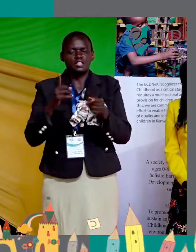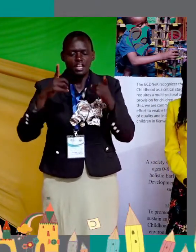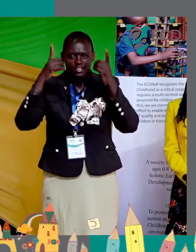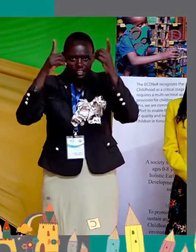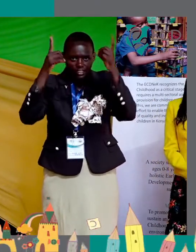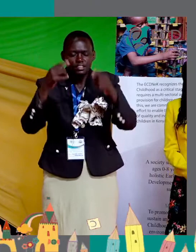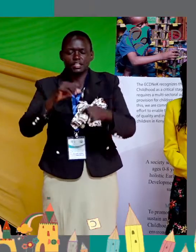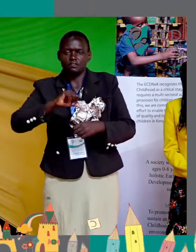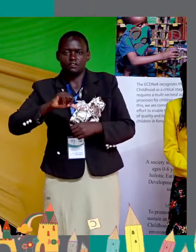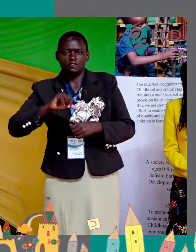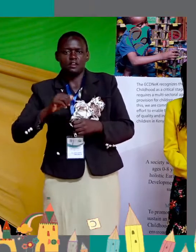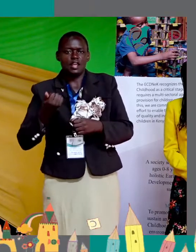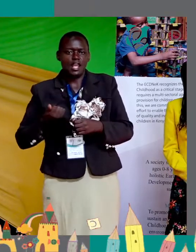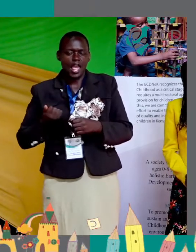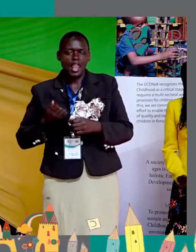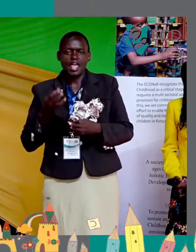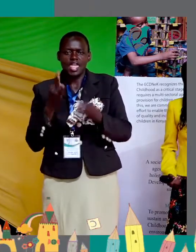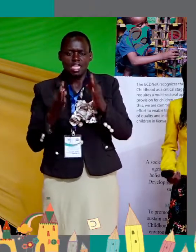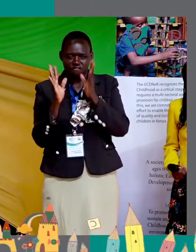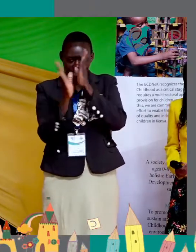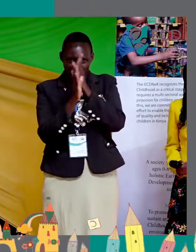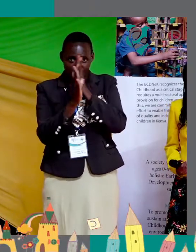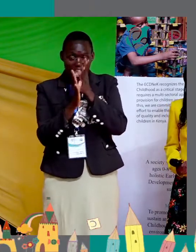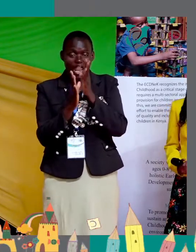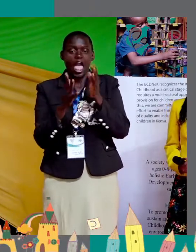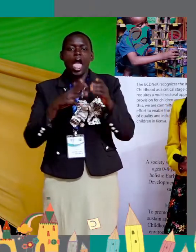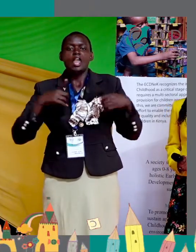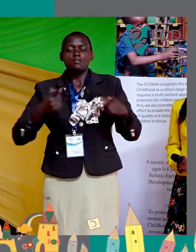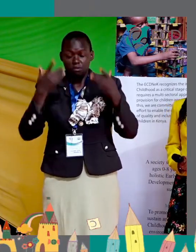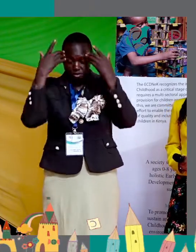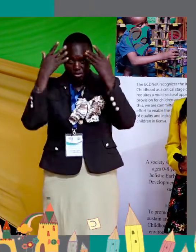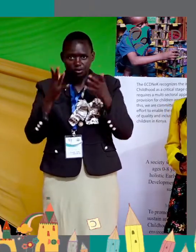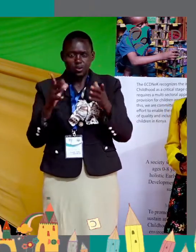Because if it's hidden, don't know that.